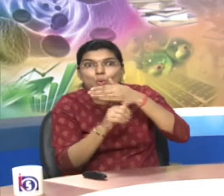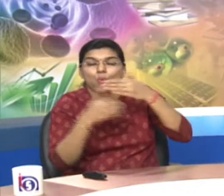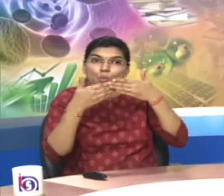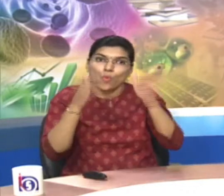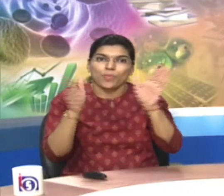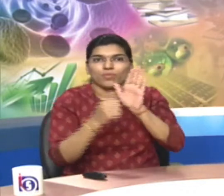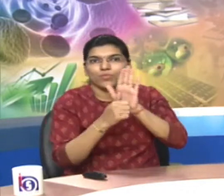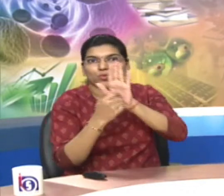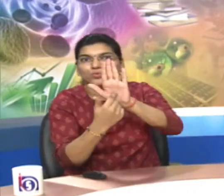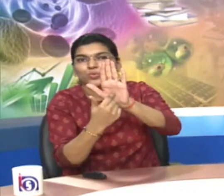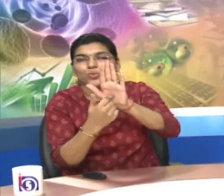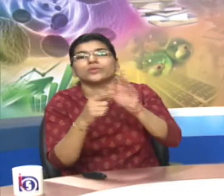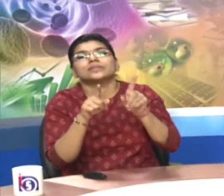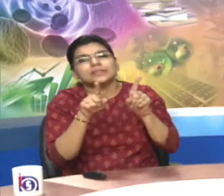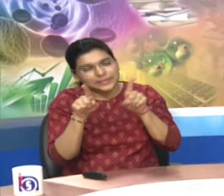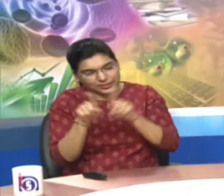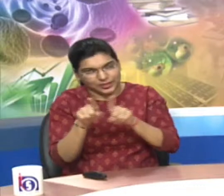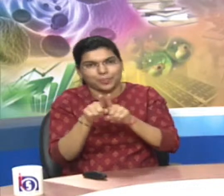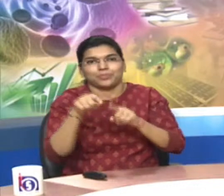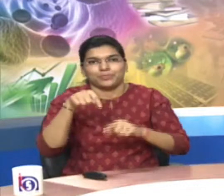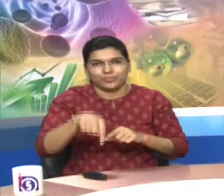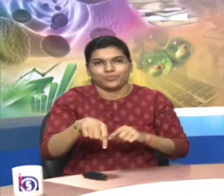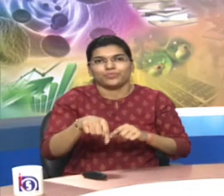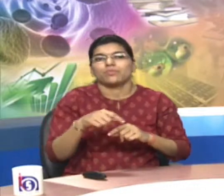is open for all and anyone can see